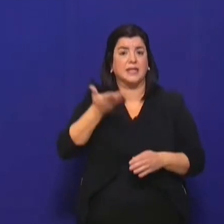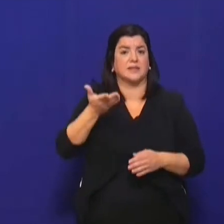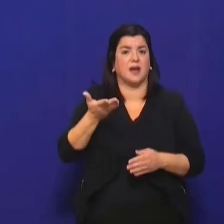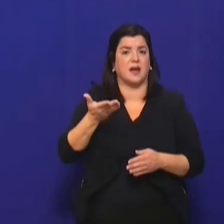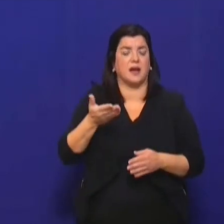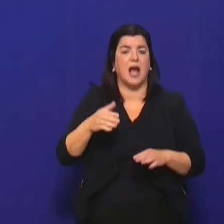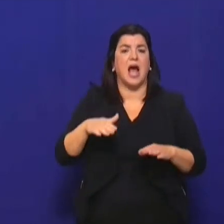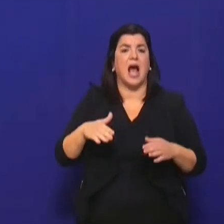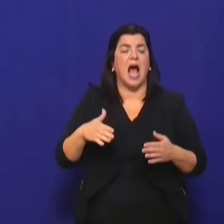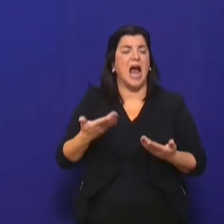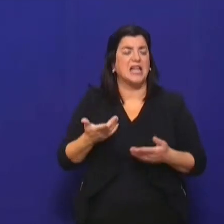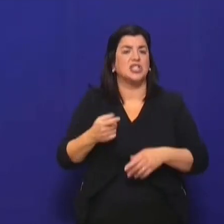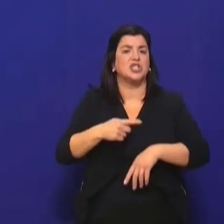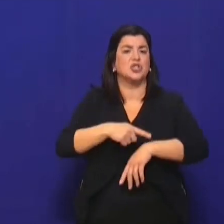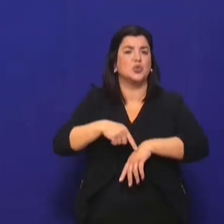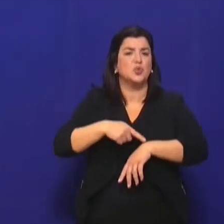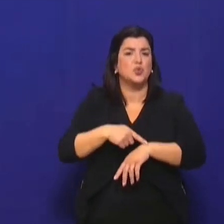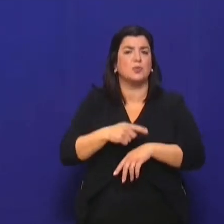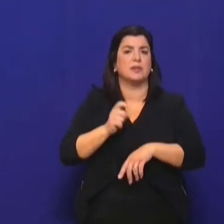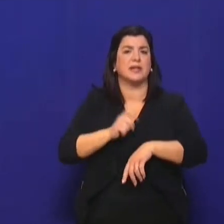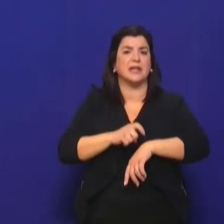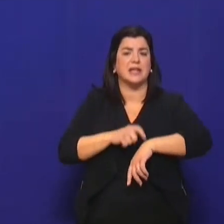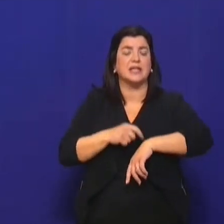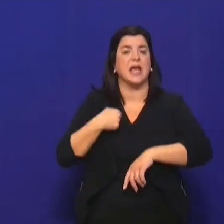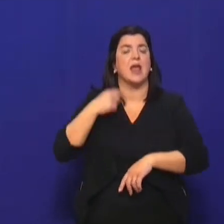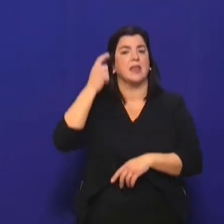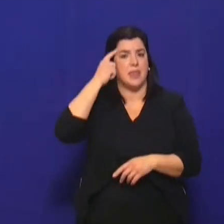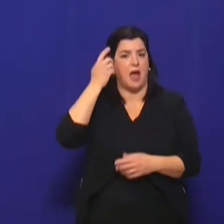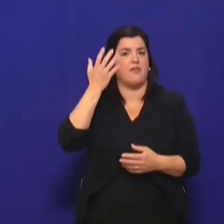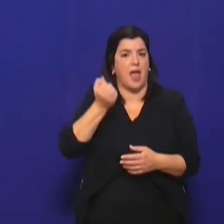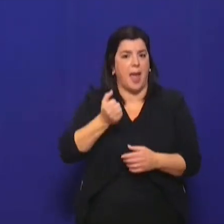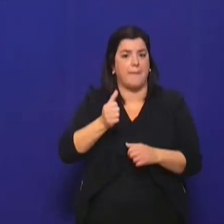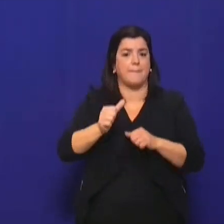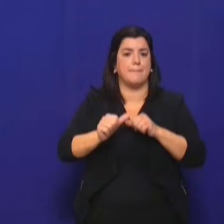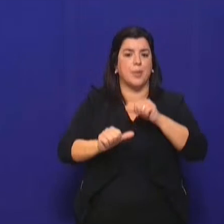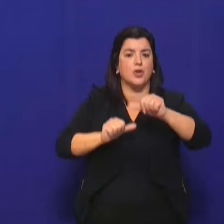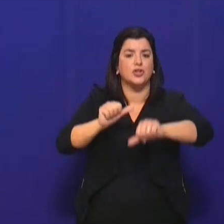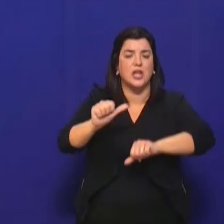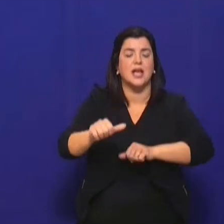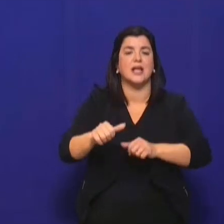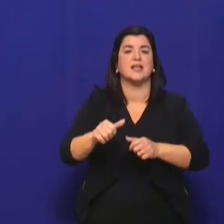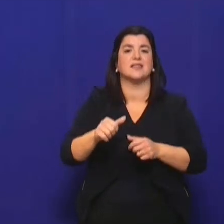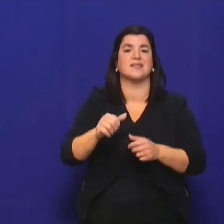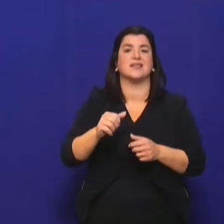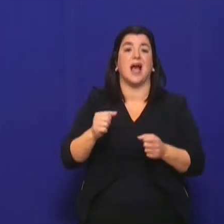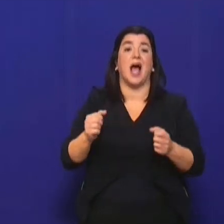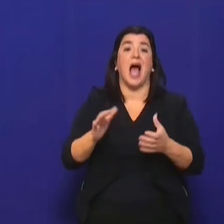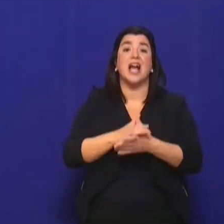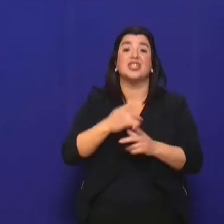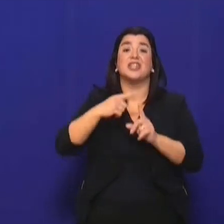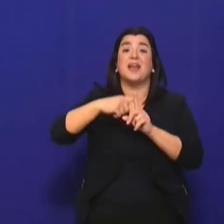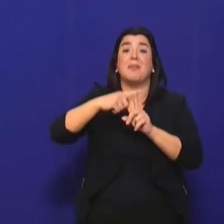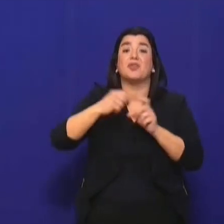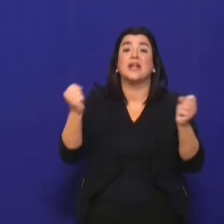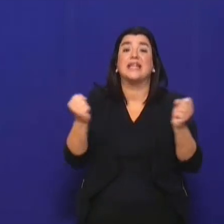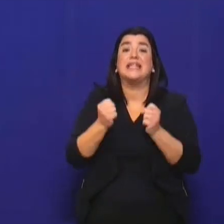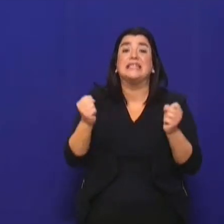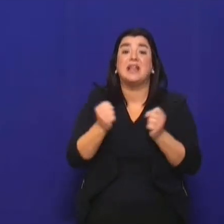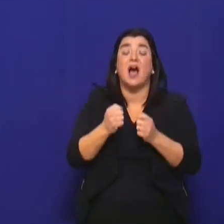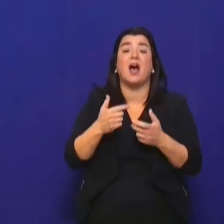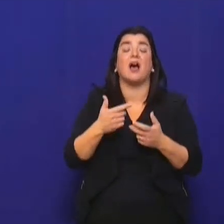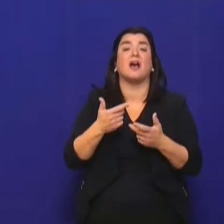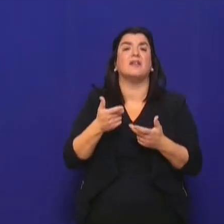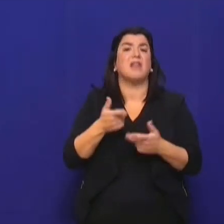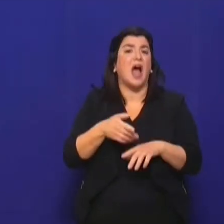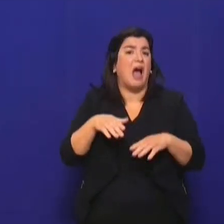the timeline and why it's not more advanced? I know that there are different processes, including the thawing of the doses and the reconstitution. Is that